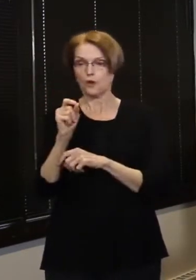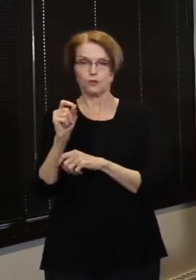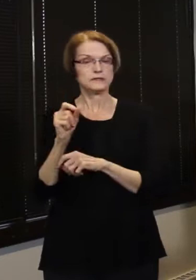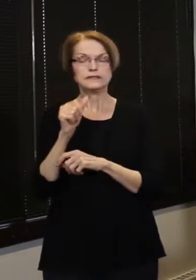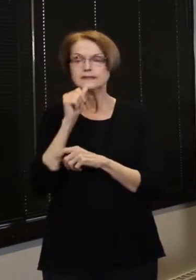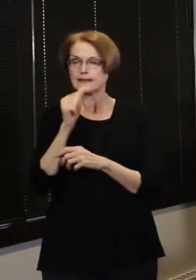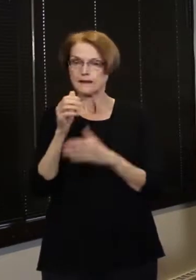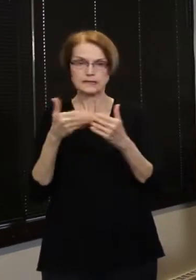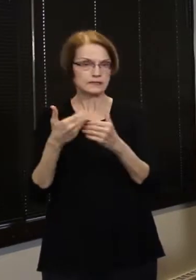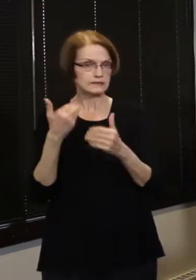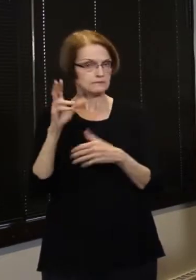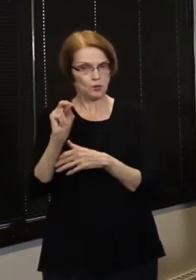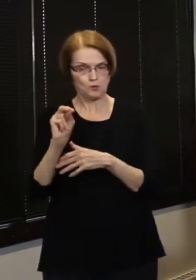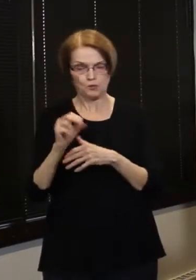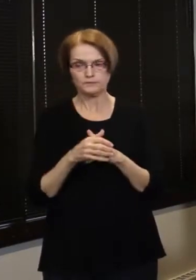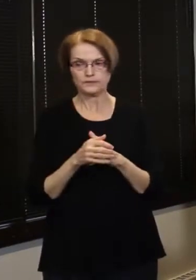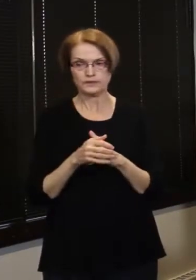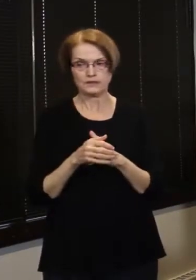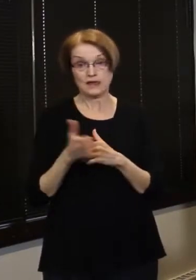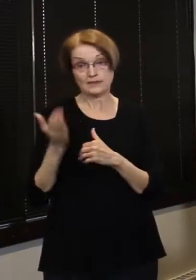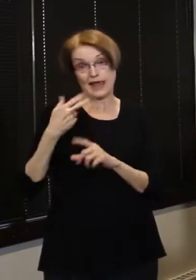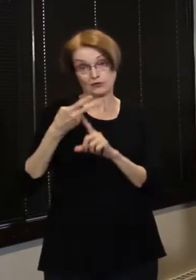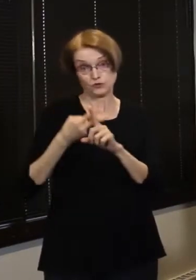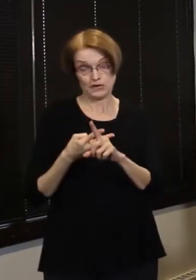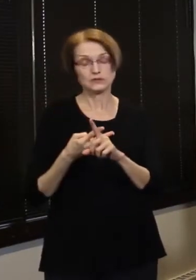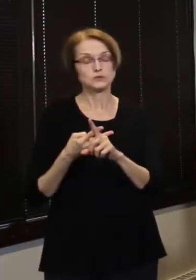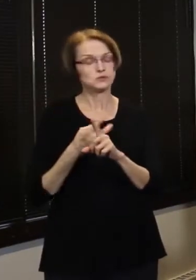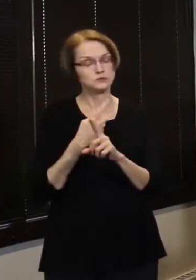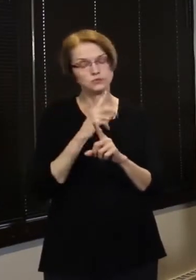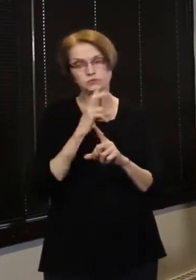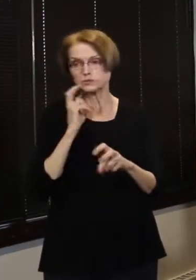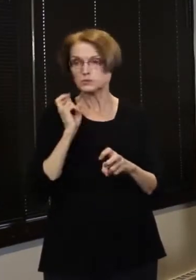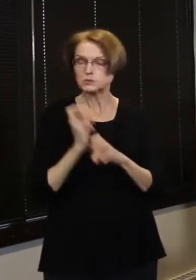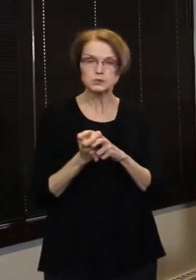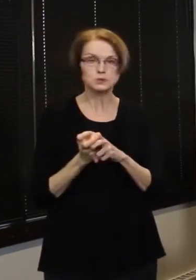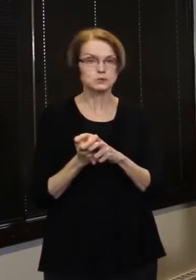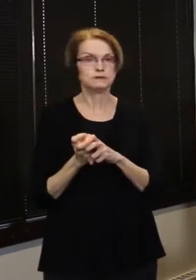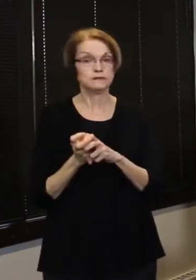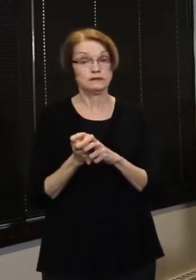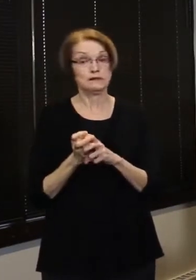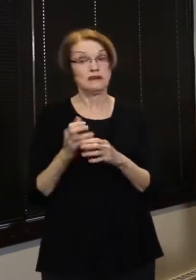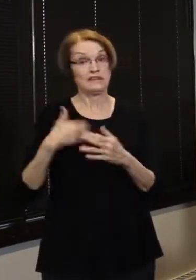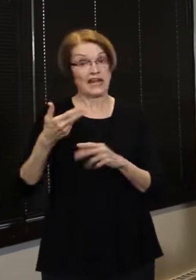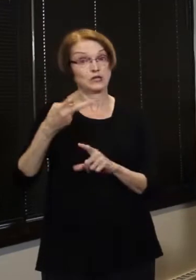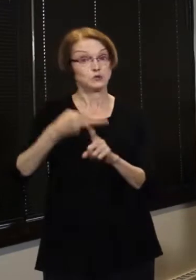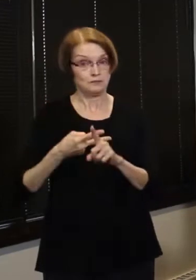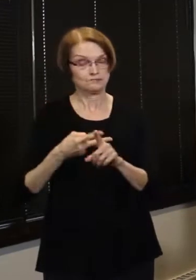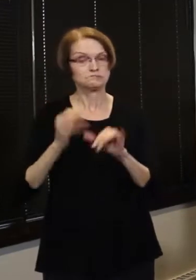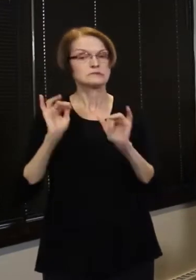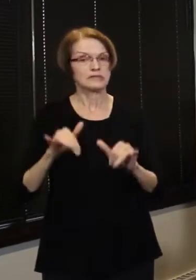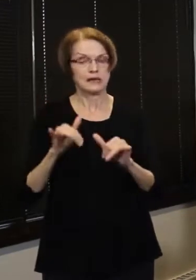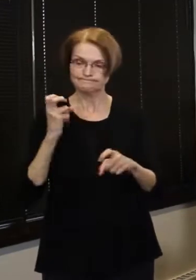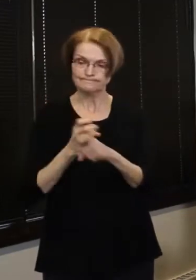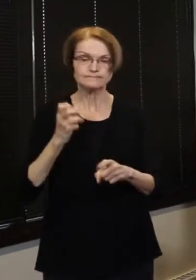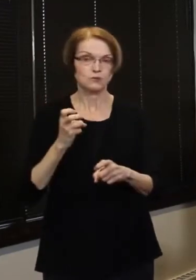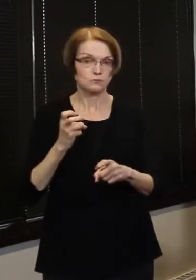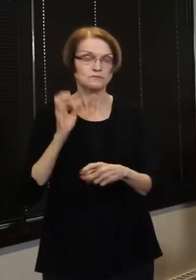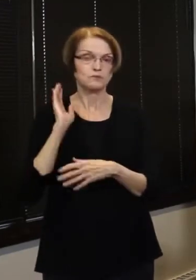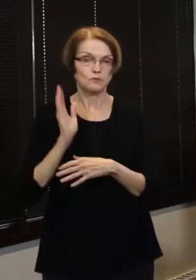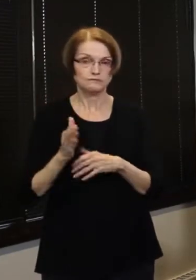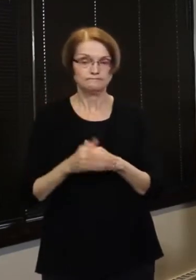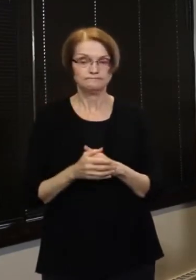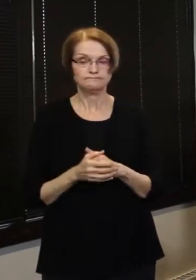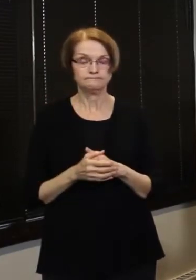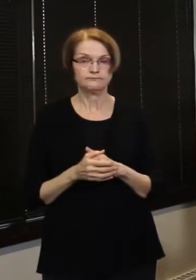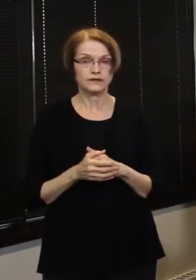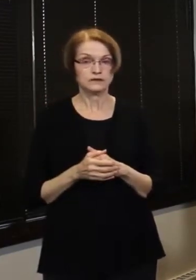easy. The past couple of months have been very difficult, and the next 2 months will likely be as well. While